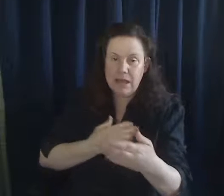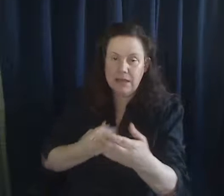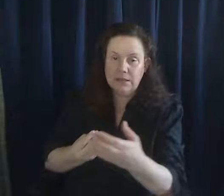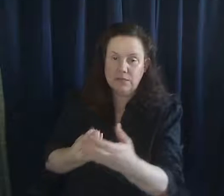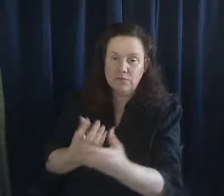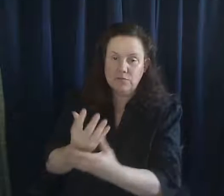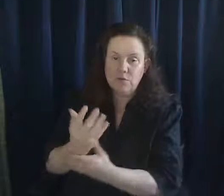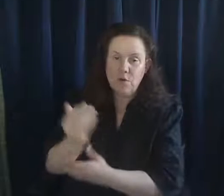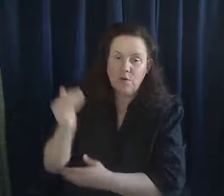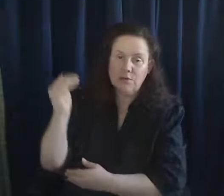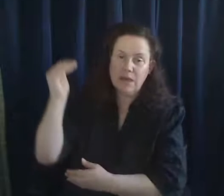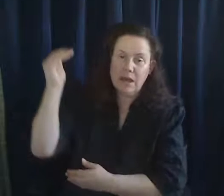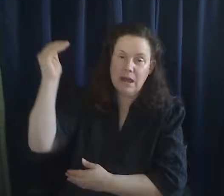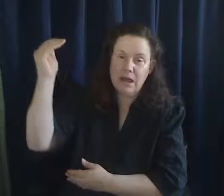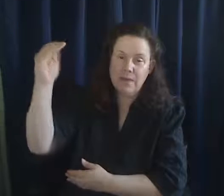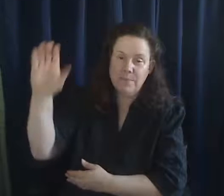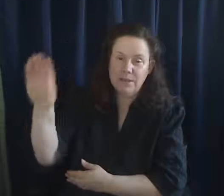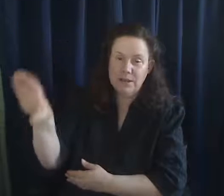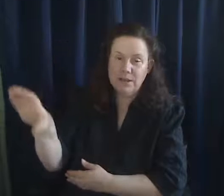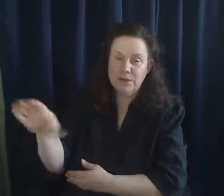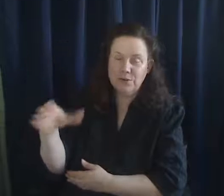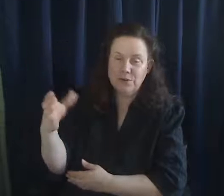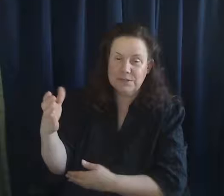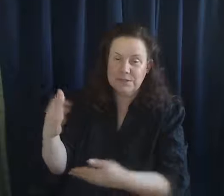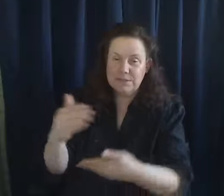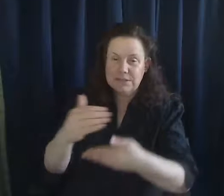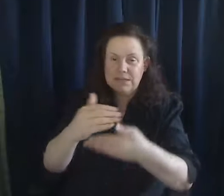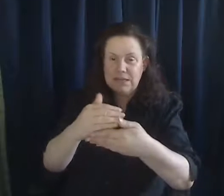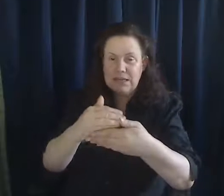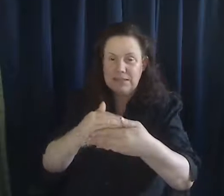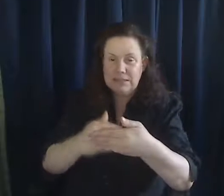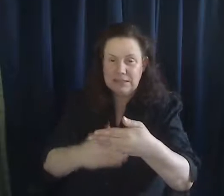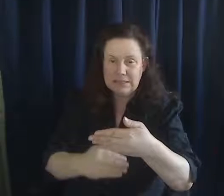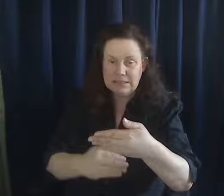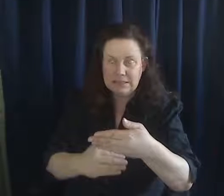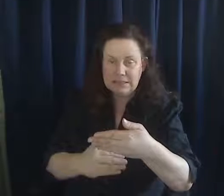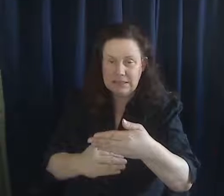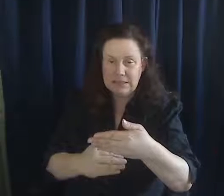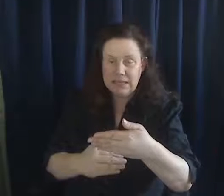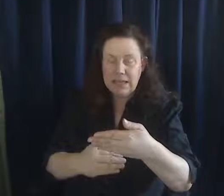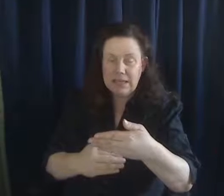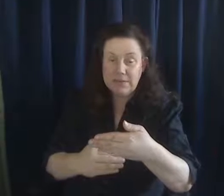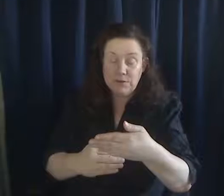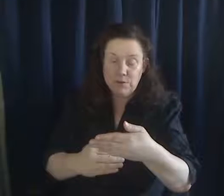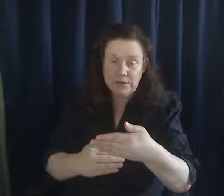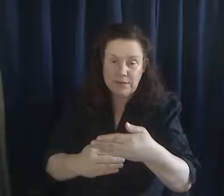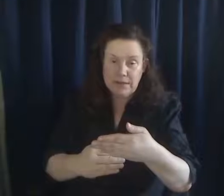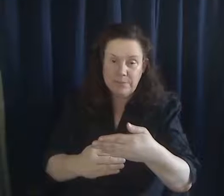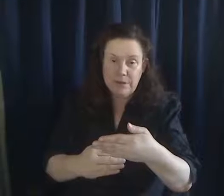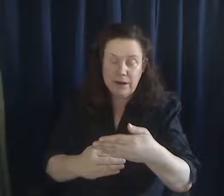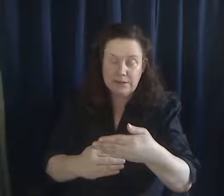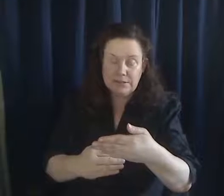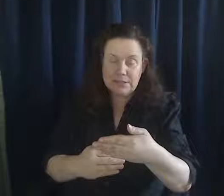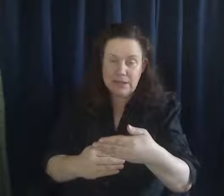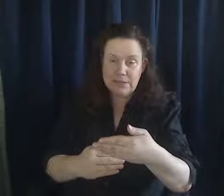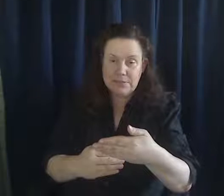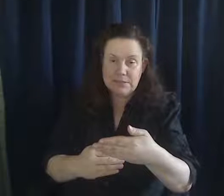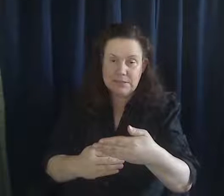my grown up Christmas list. And if you go into that end part, this is